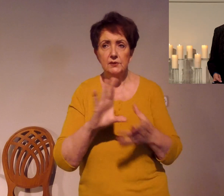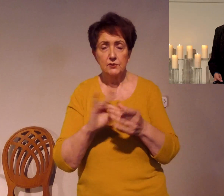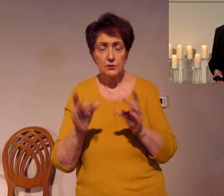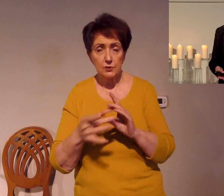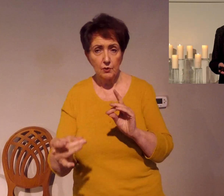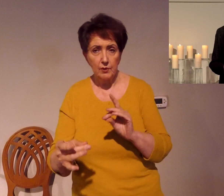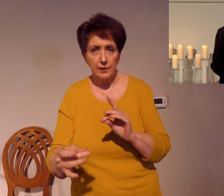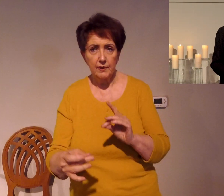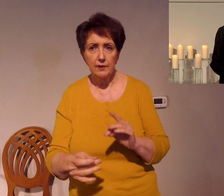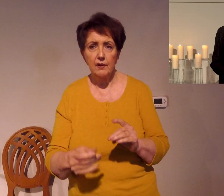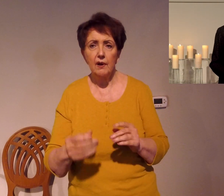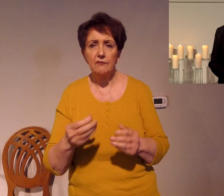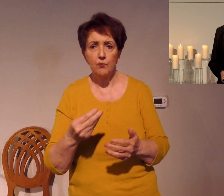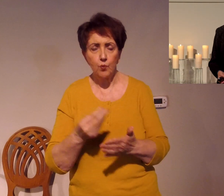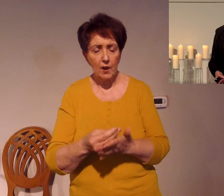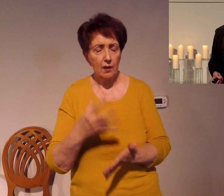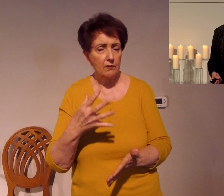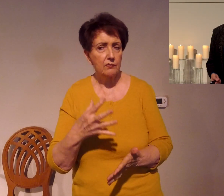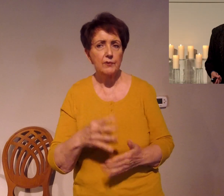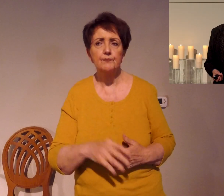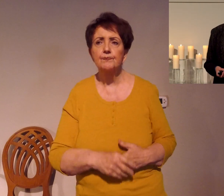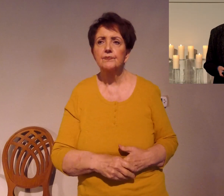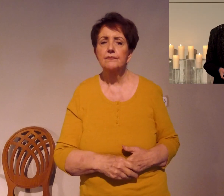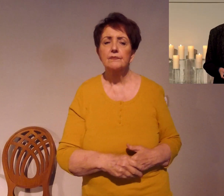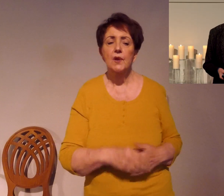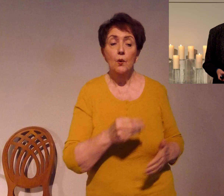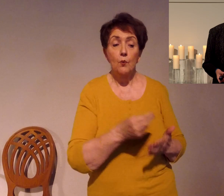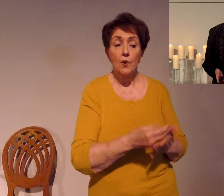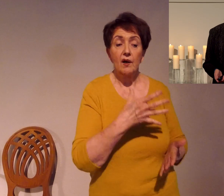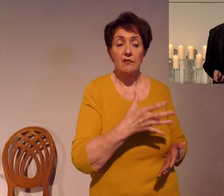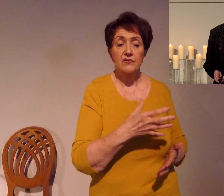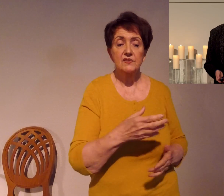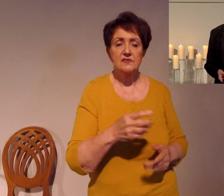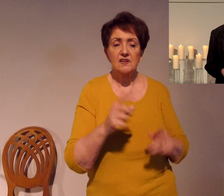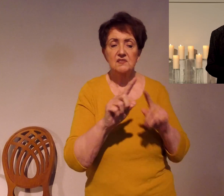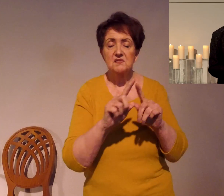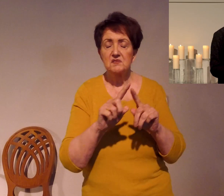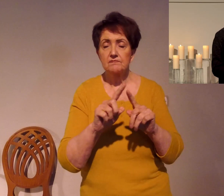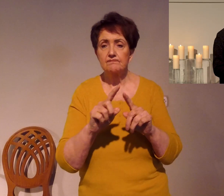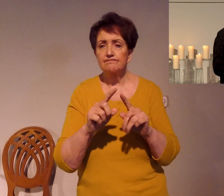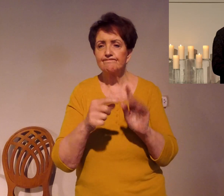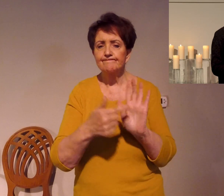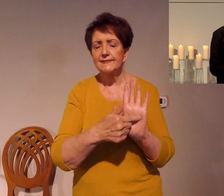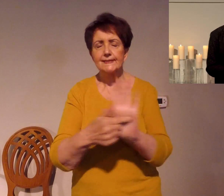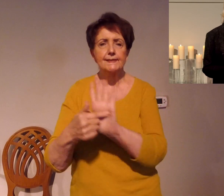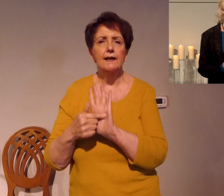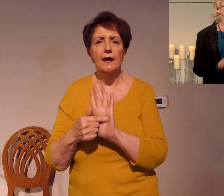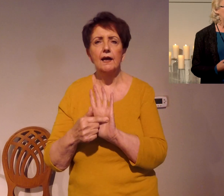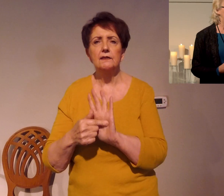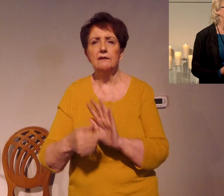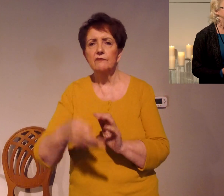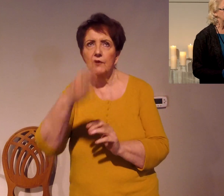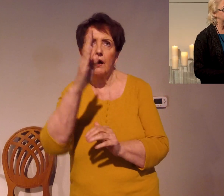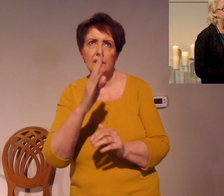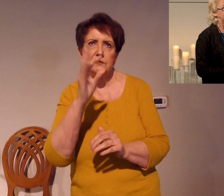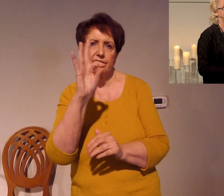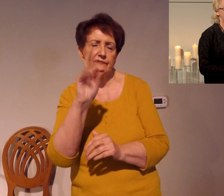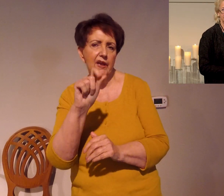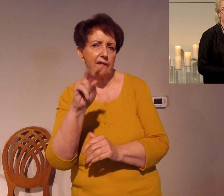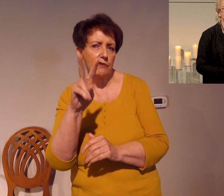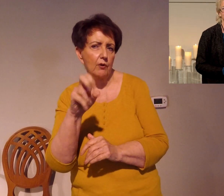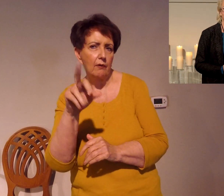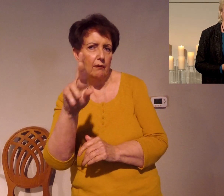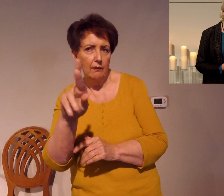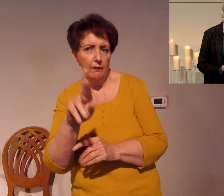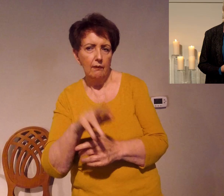of wealth. Wealth is a sign of God's favor. This is a myth. Wealth is a sign that somebody has